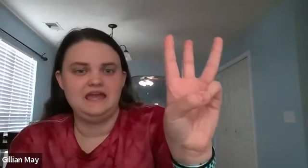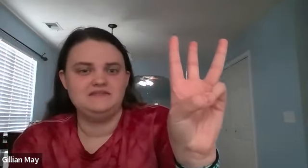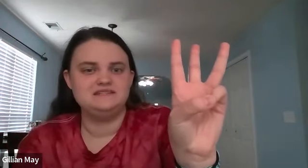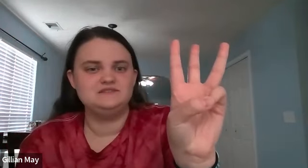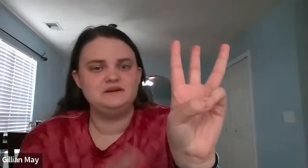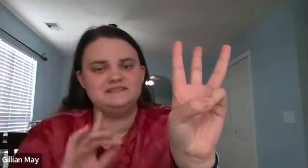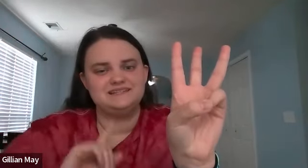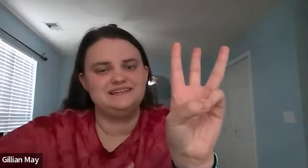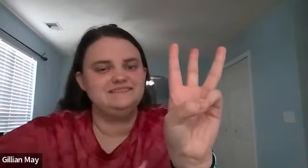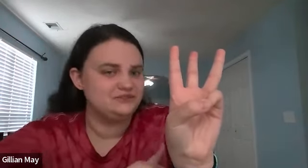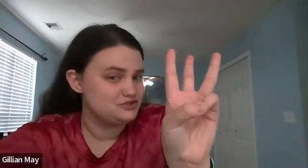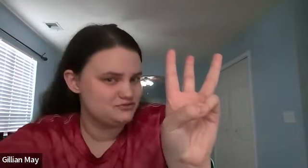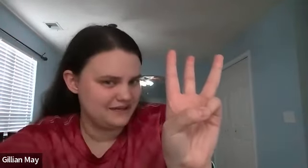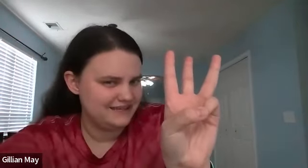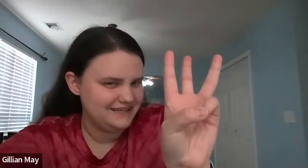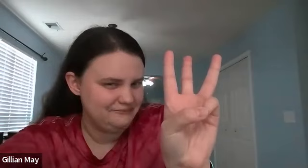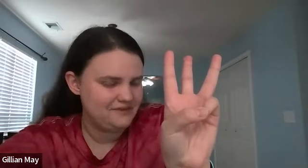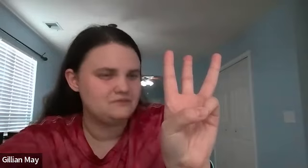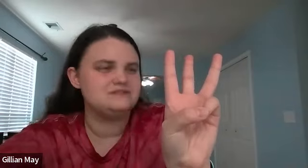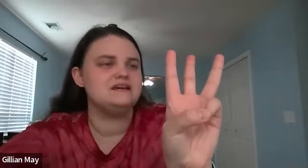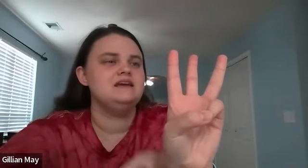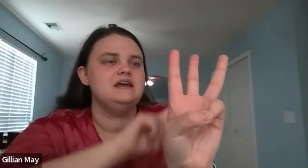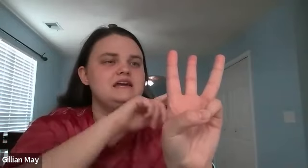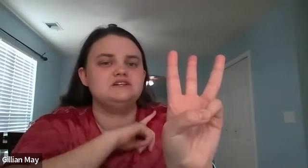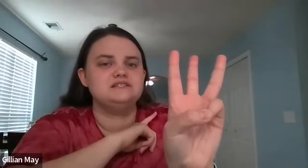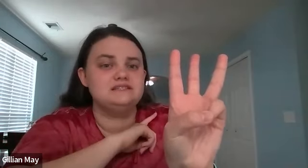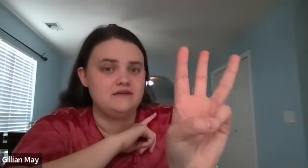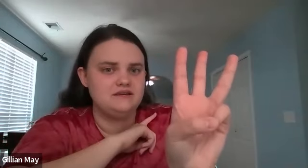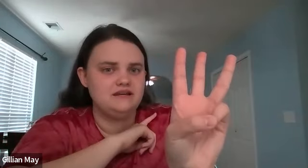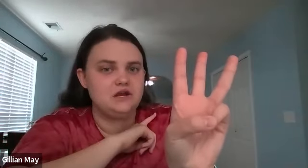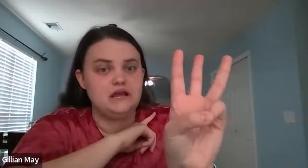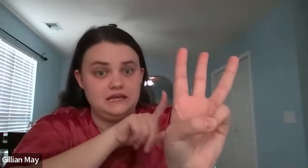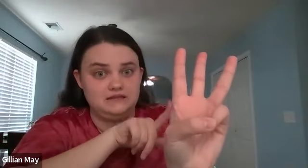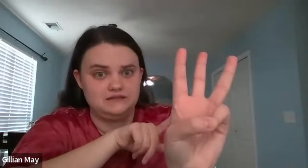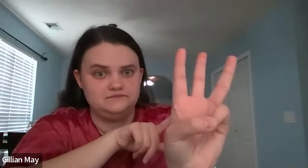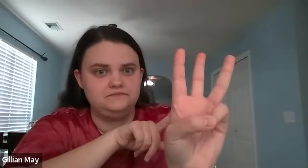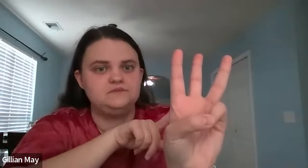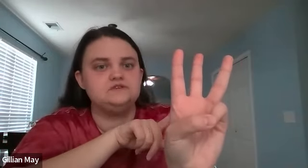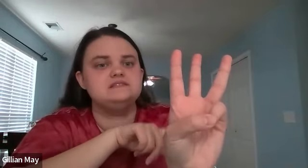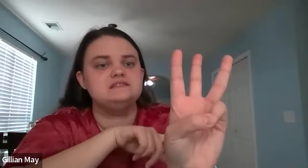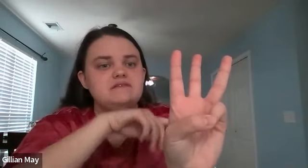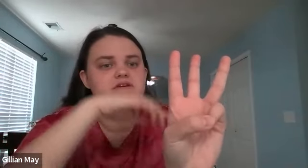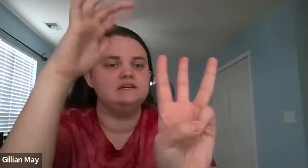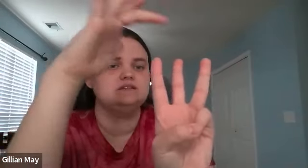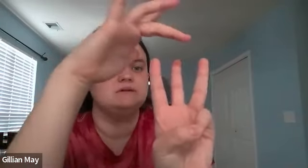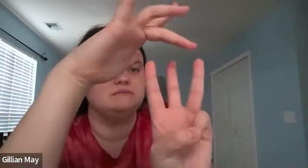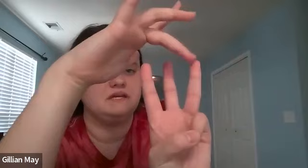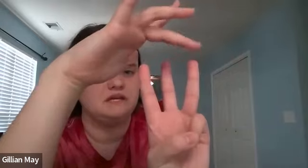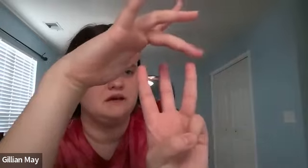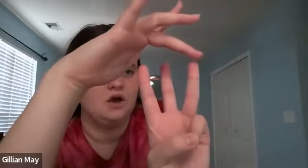And this is where it does get a little tricky, I will say, is our 7 and our 8. So 7 is going to be